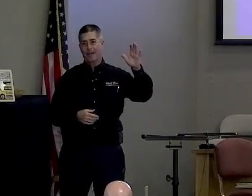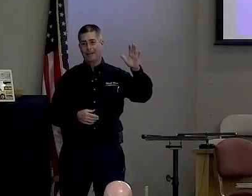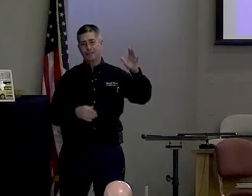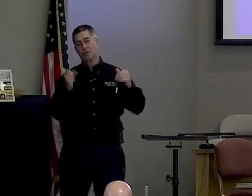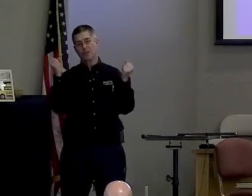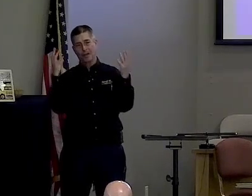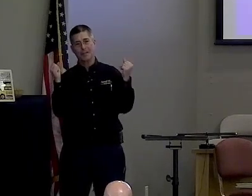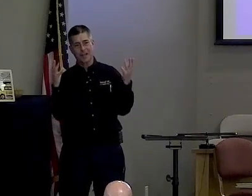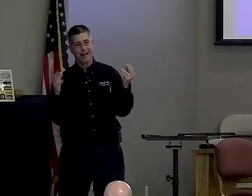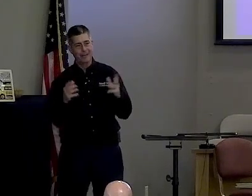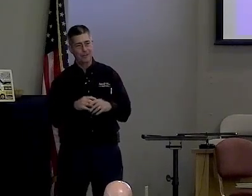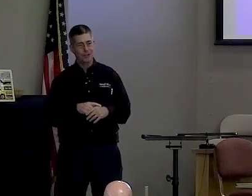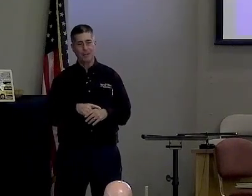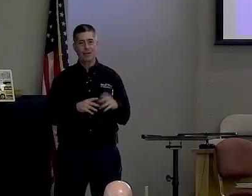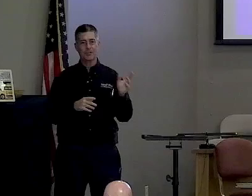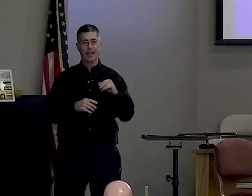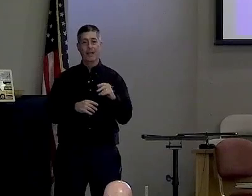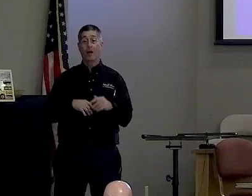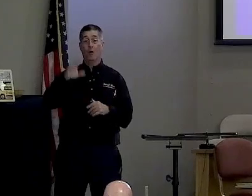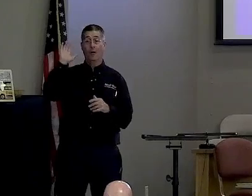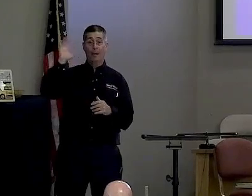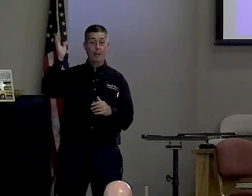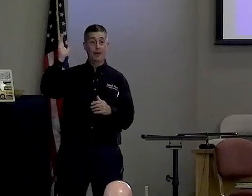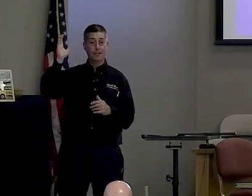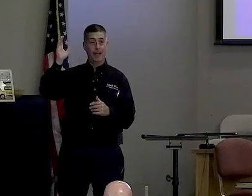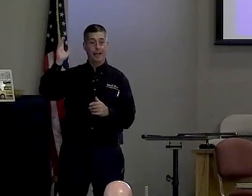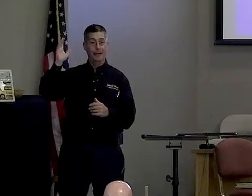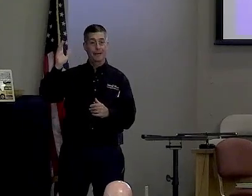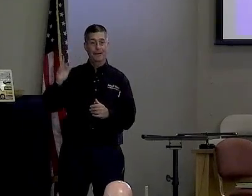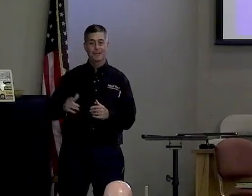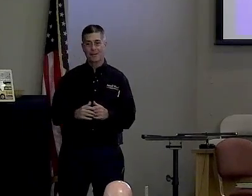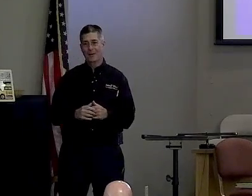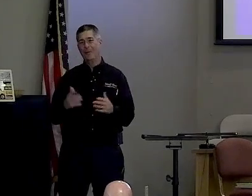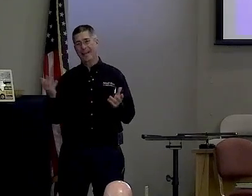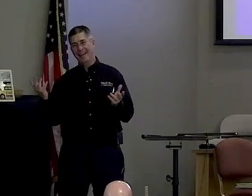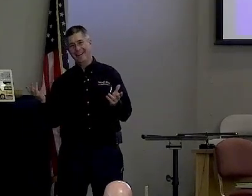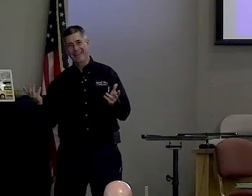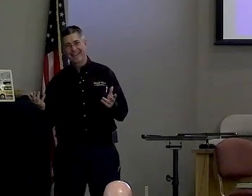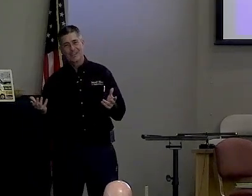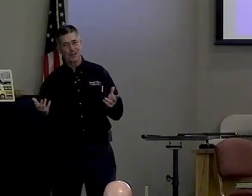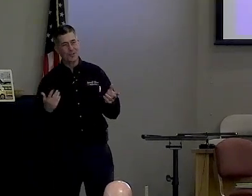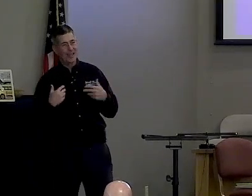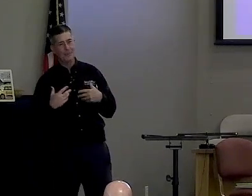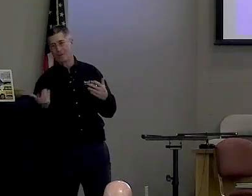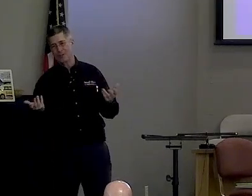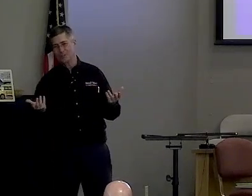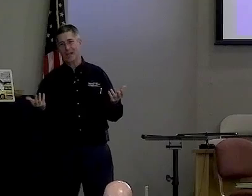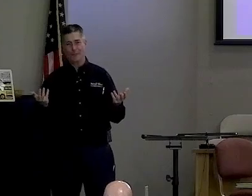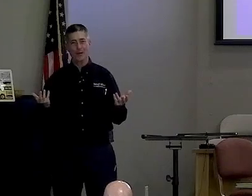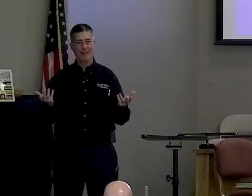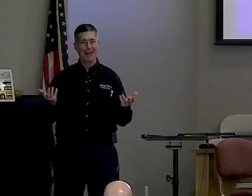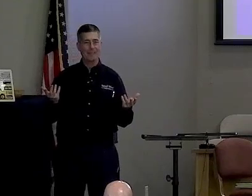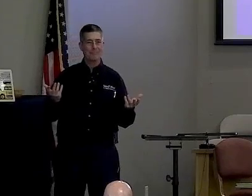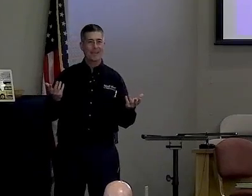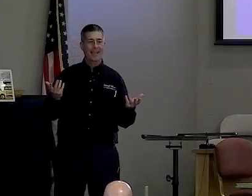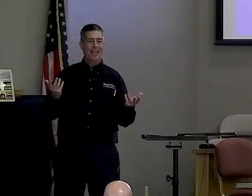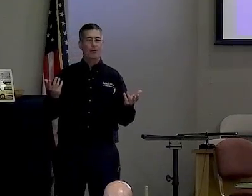So it's all in sign language. She'll come in and say, oh, I'm hearing today. She's like, okay. So she'll tell me whether she's deaf or hearing. Well,